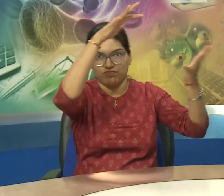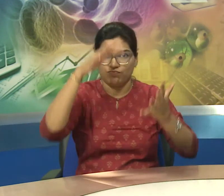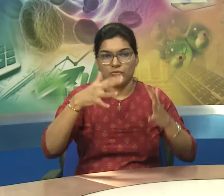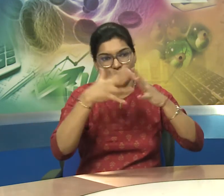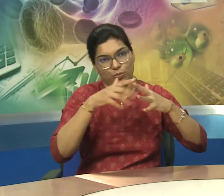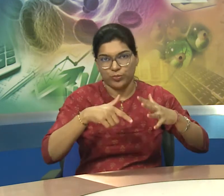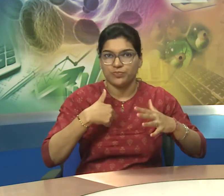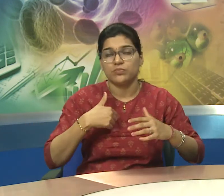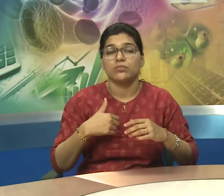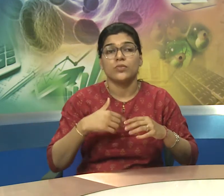producer